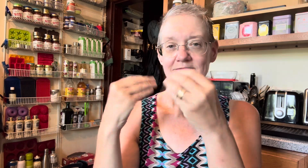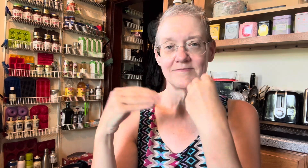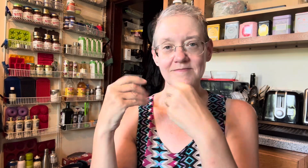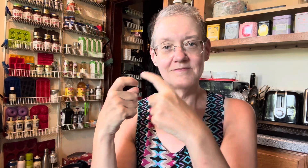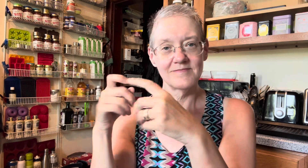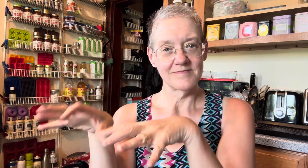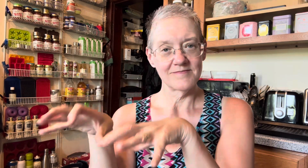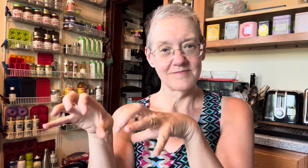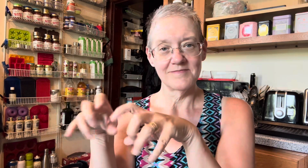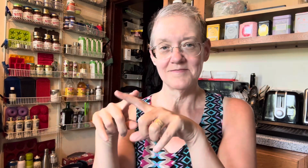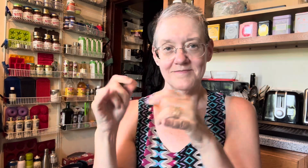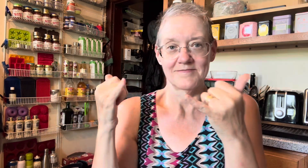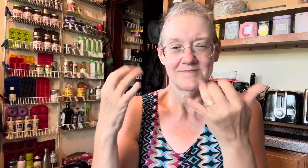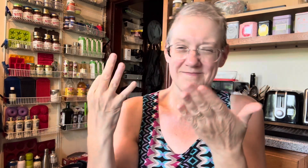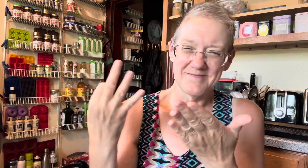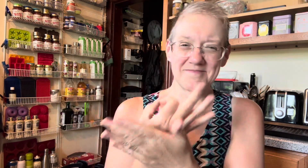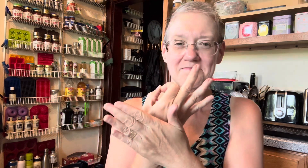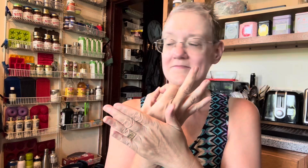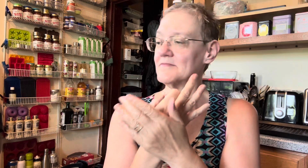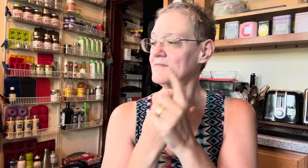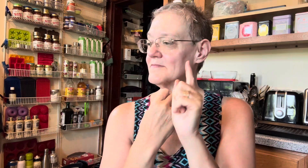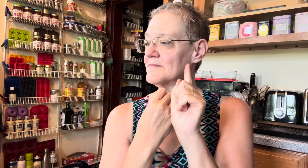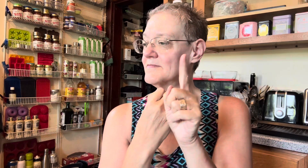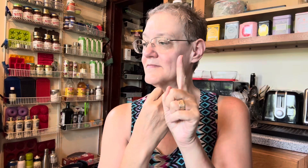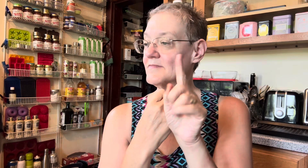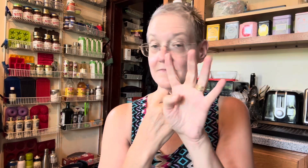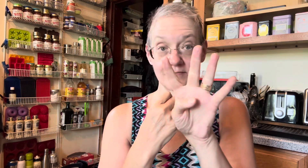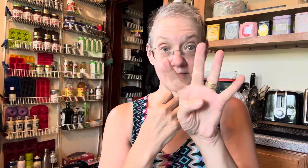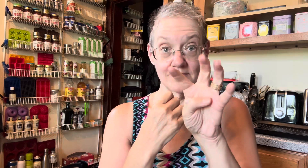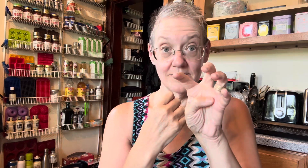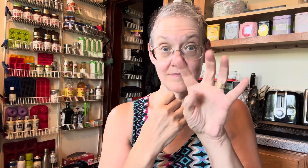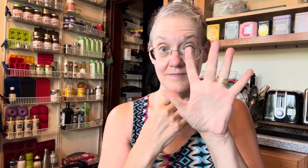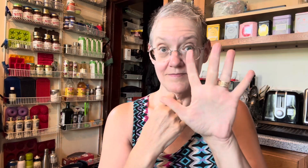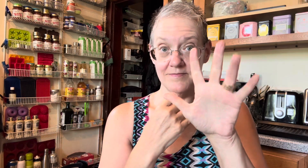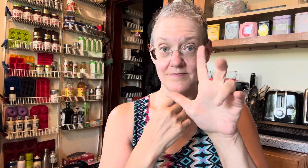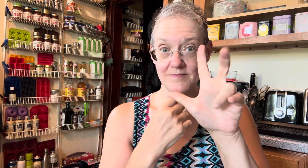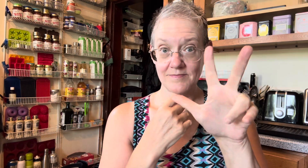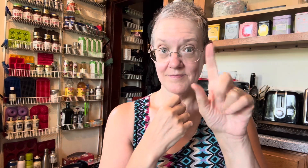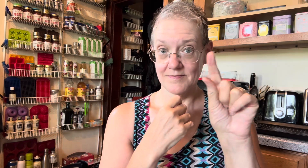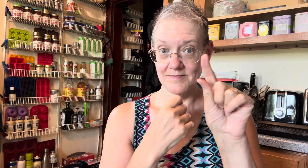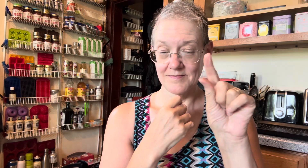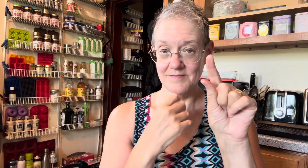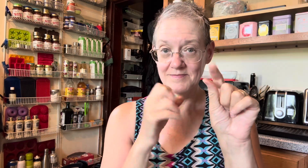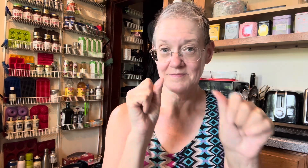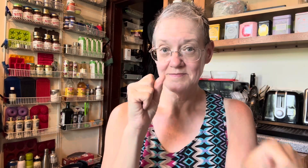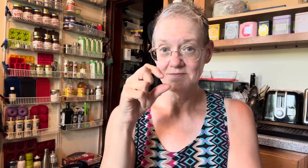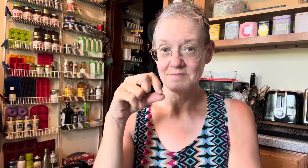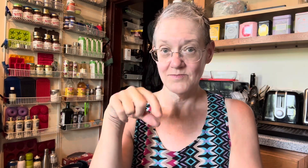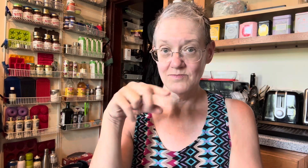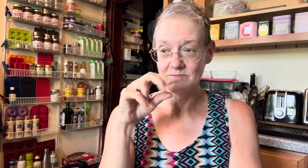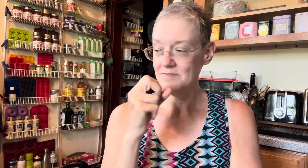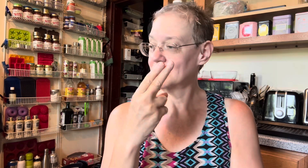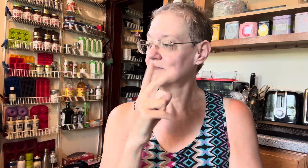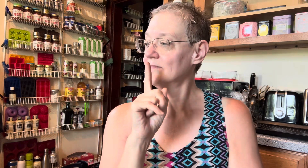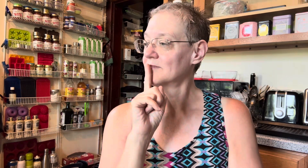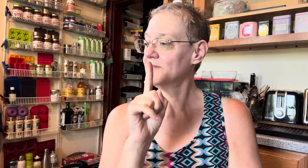I'll preserve the excess squash, but I want to eat as much fresh as possible. It's 453 grams of fresh squash